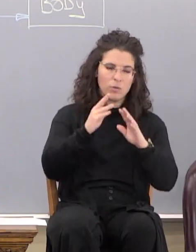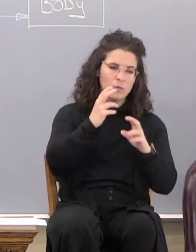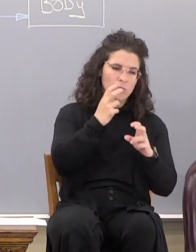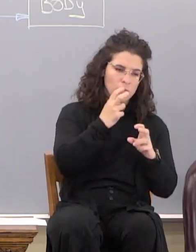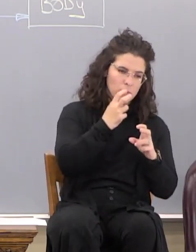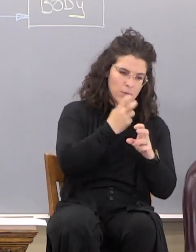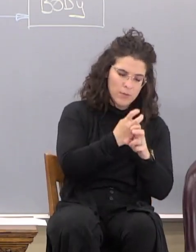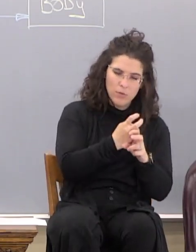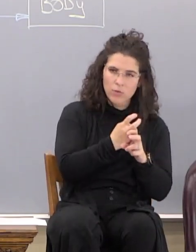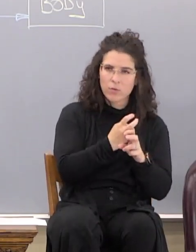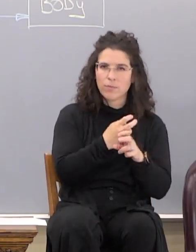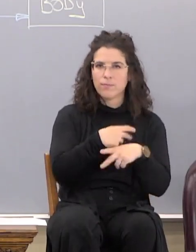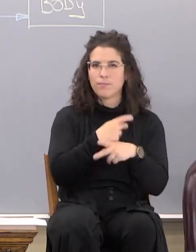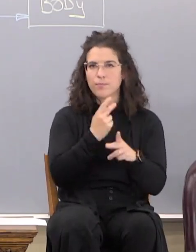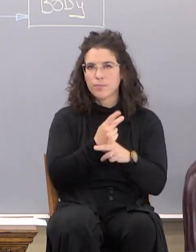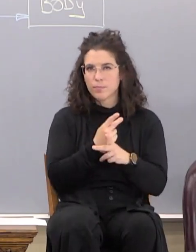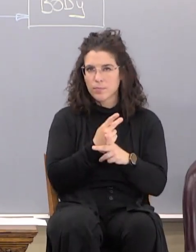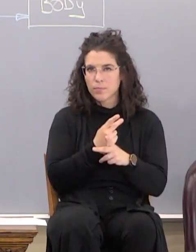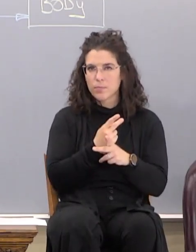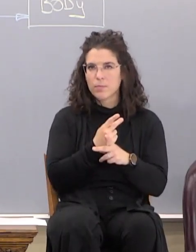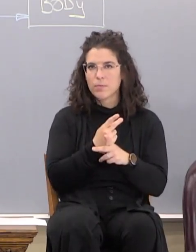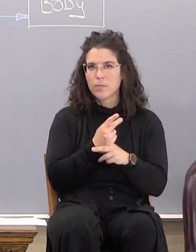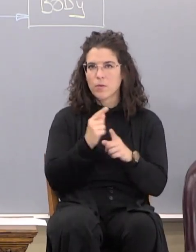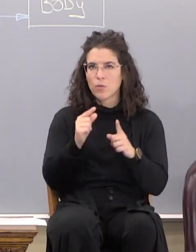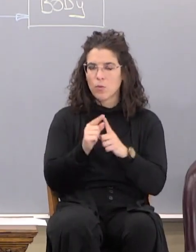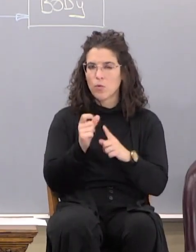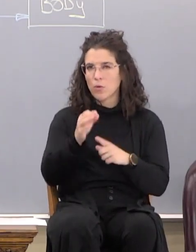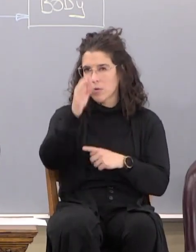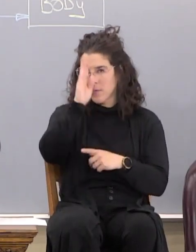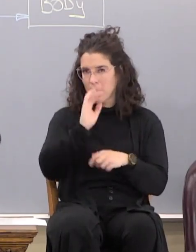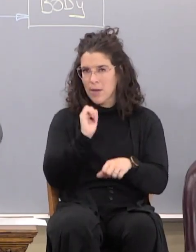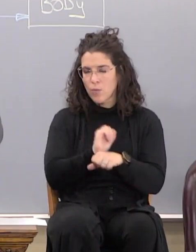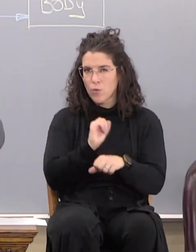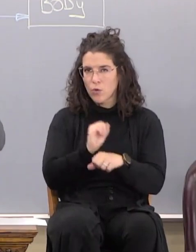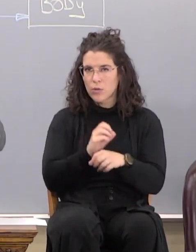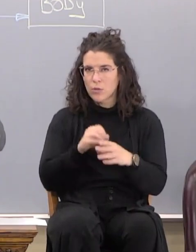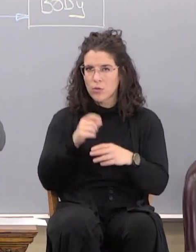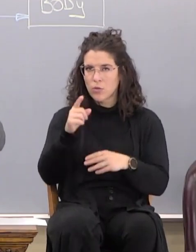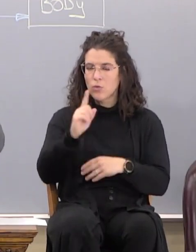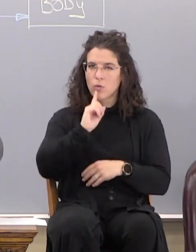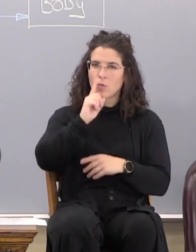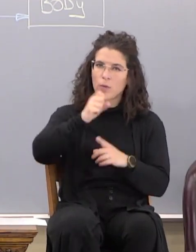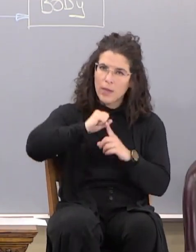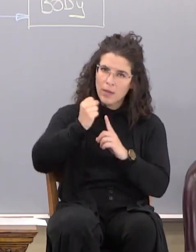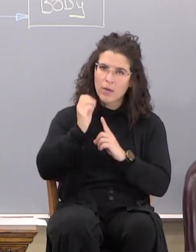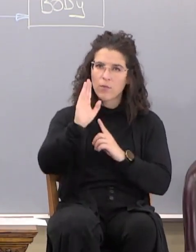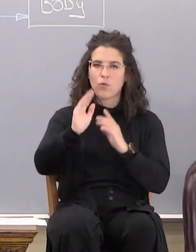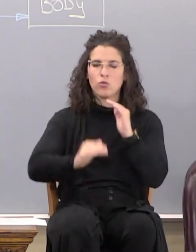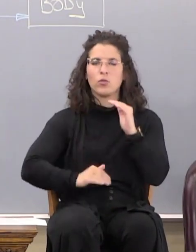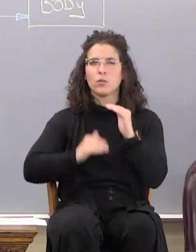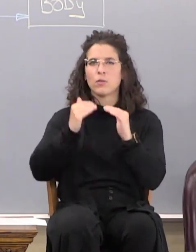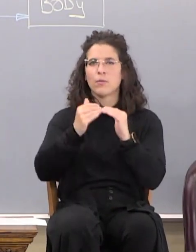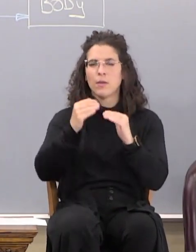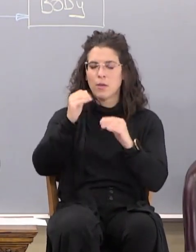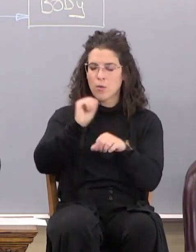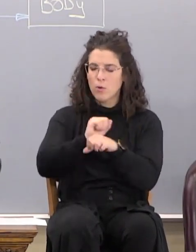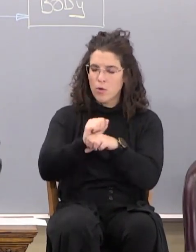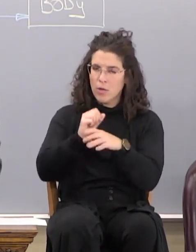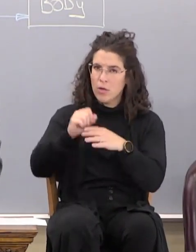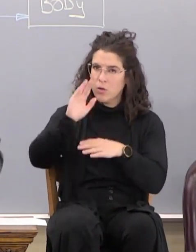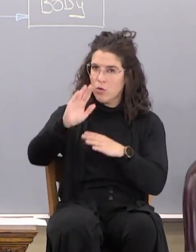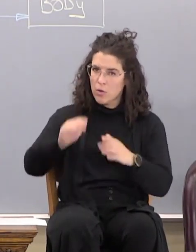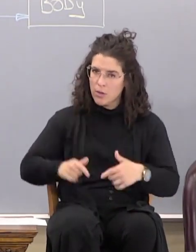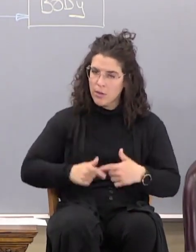difficulty produces. The Word of God works in you, the reality of your justification, the reality of God working in your life, the reality of your